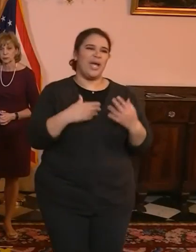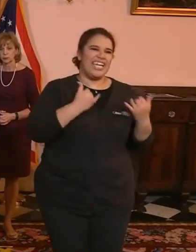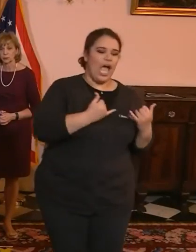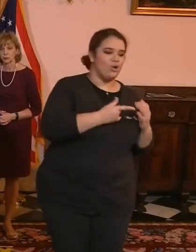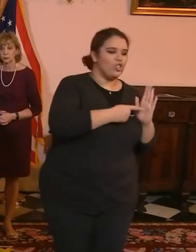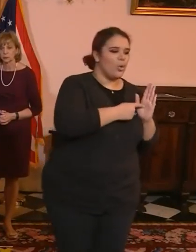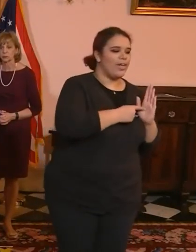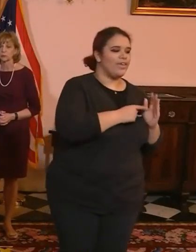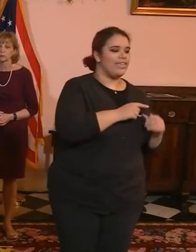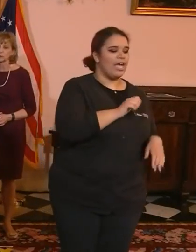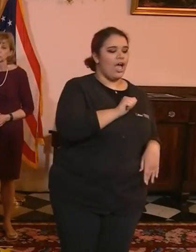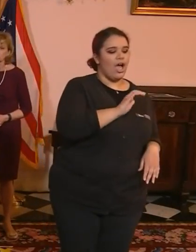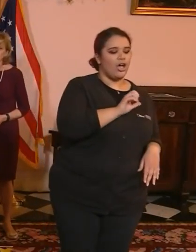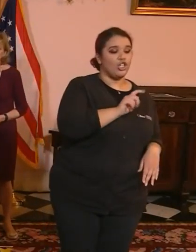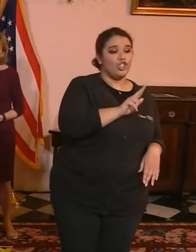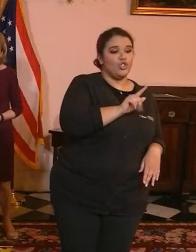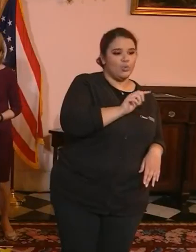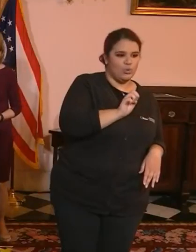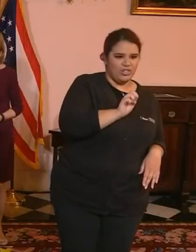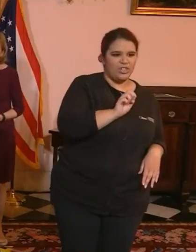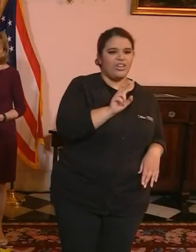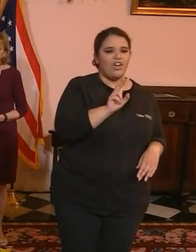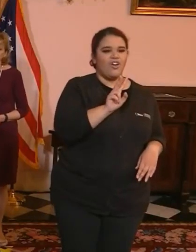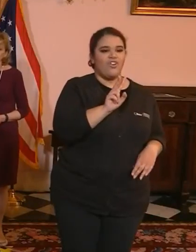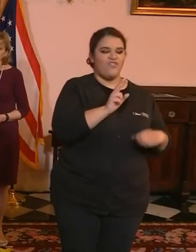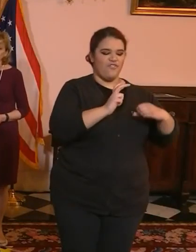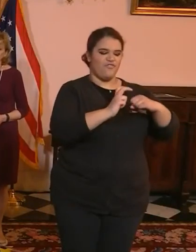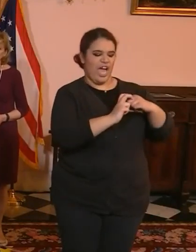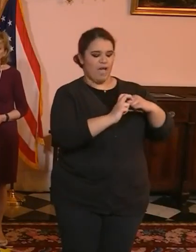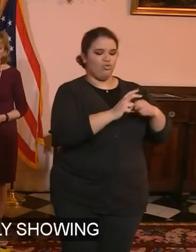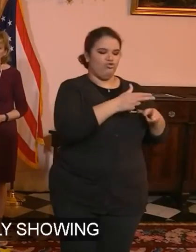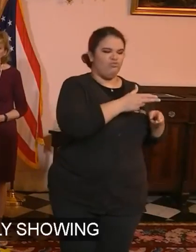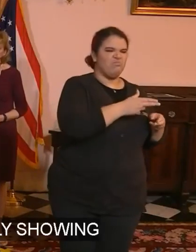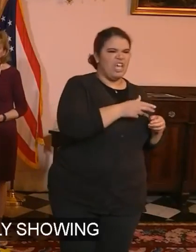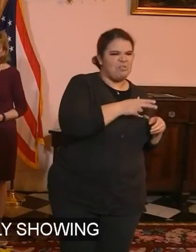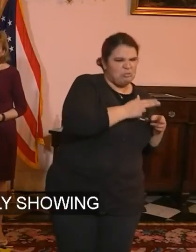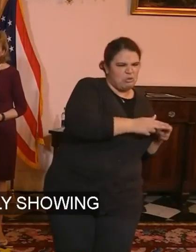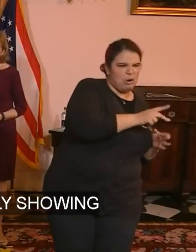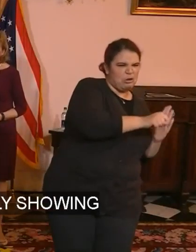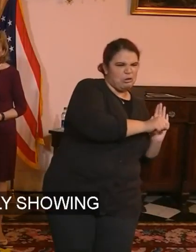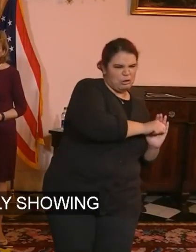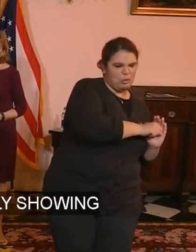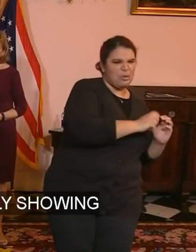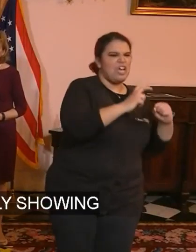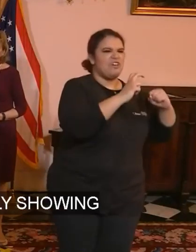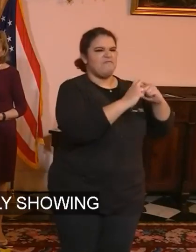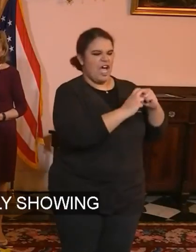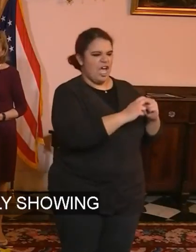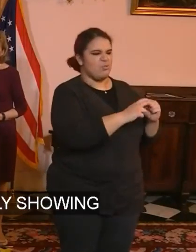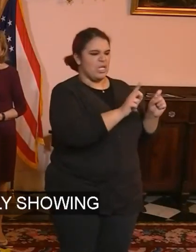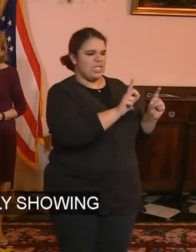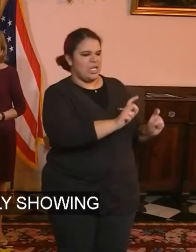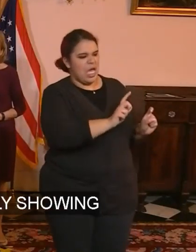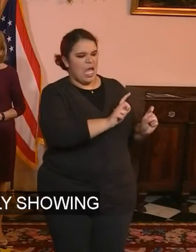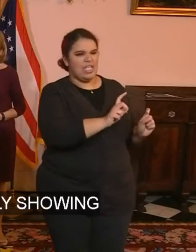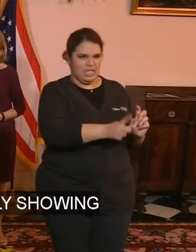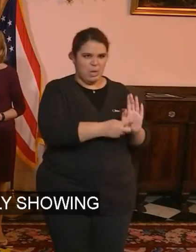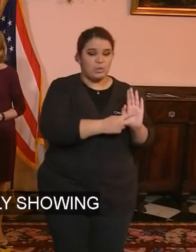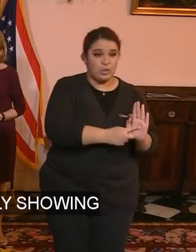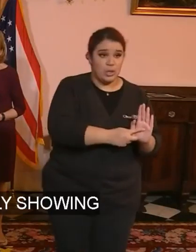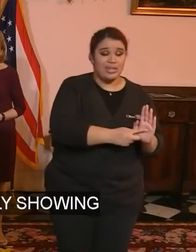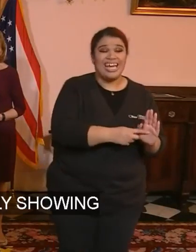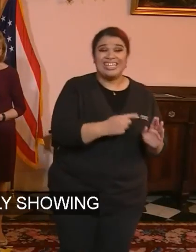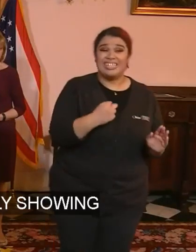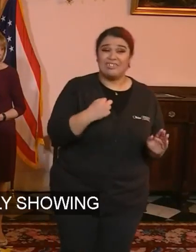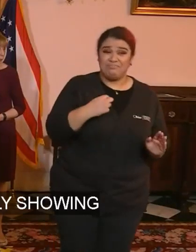I can't go back right now with the equipment I have to tell you if you had it back in January, even though we probably